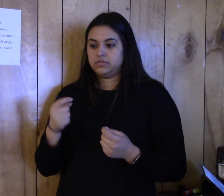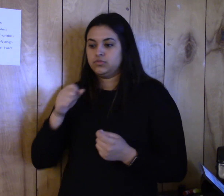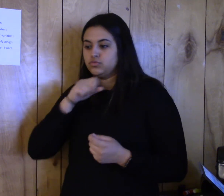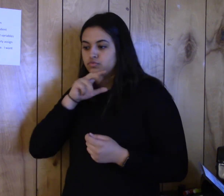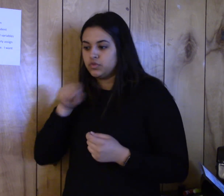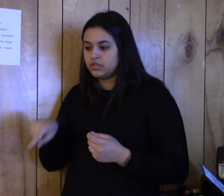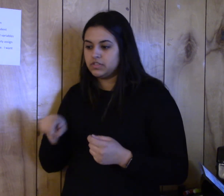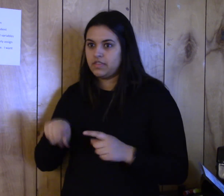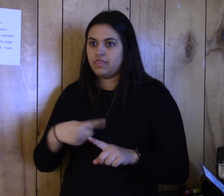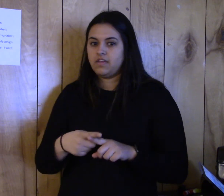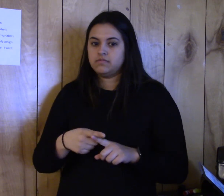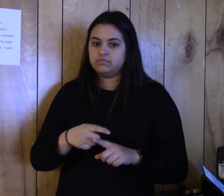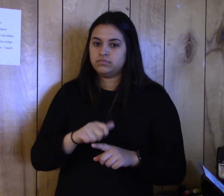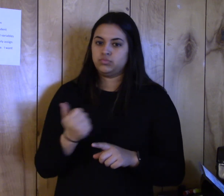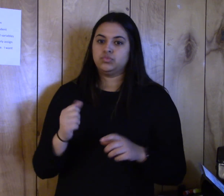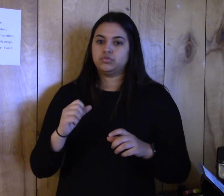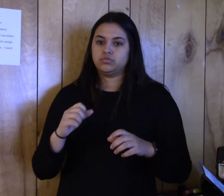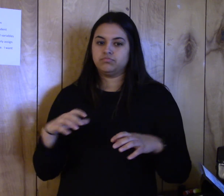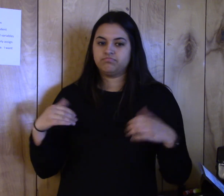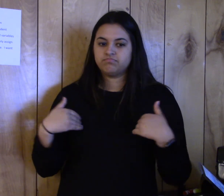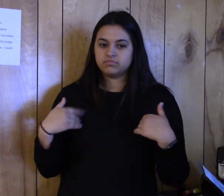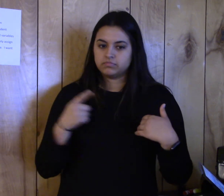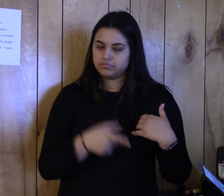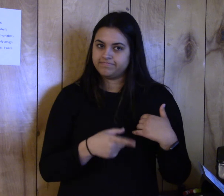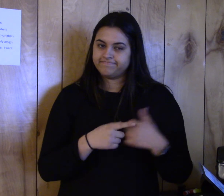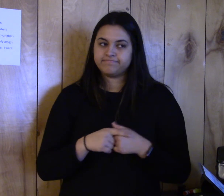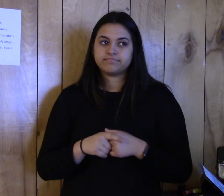stuff. Another hunting issue is the danger of the animal that